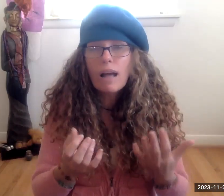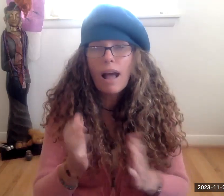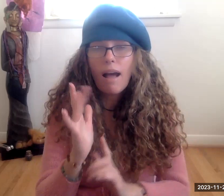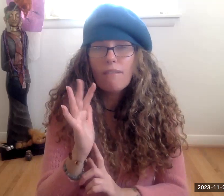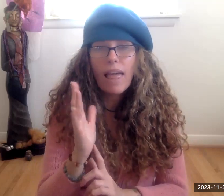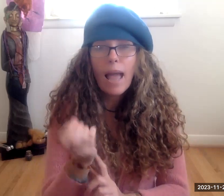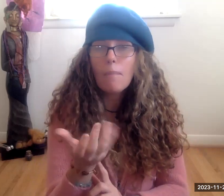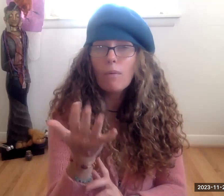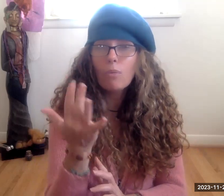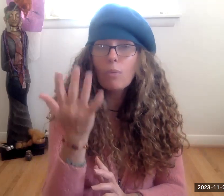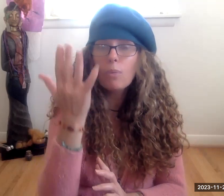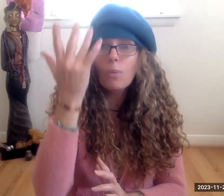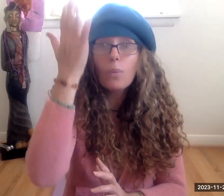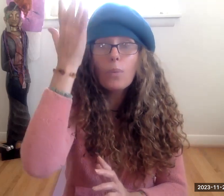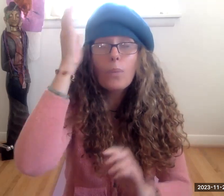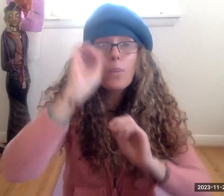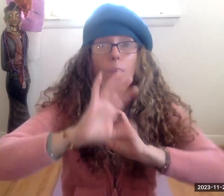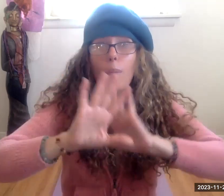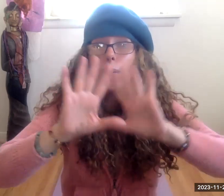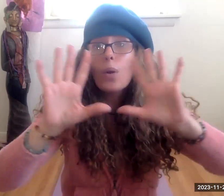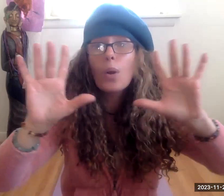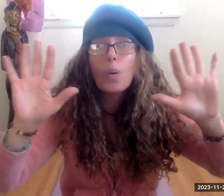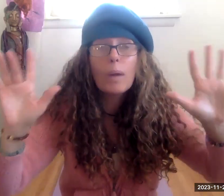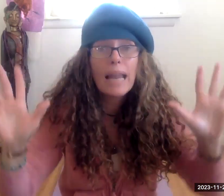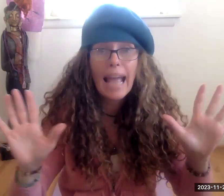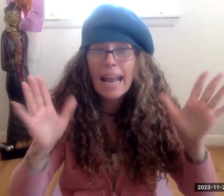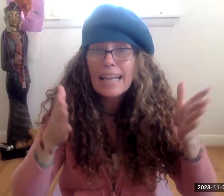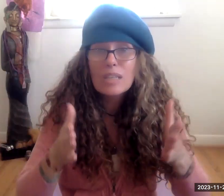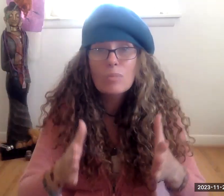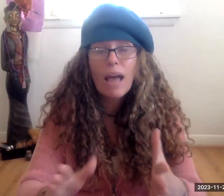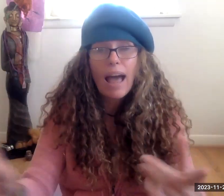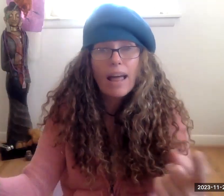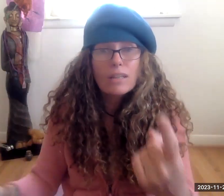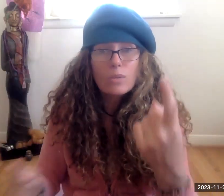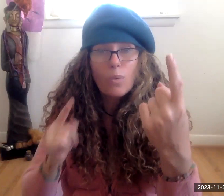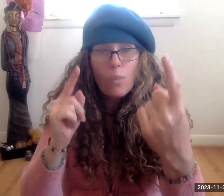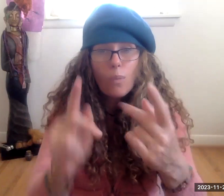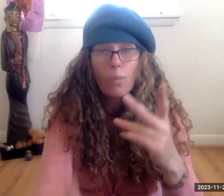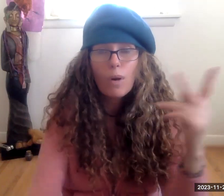it illuminates his path towards perfection.